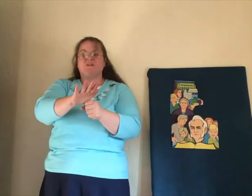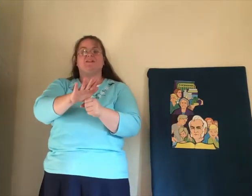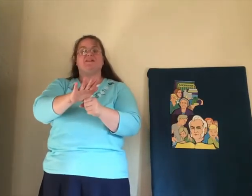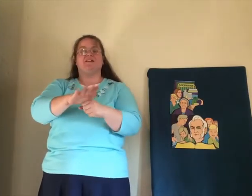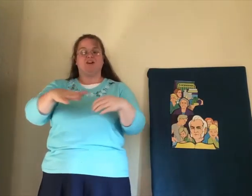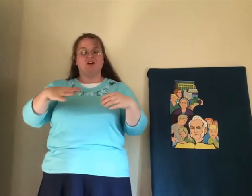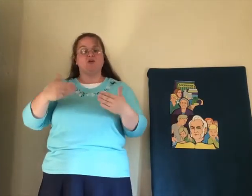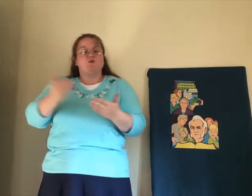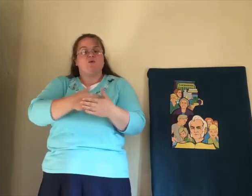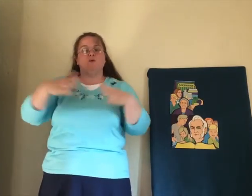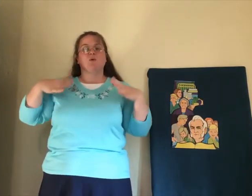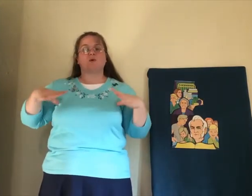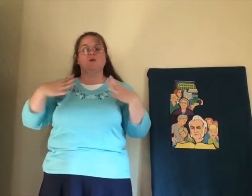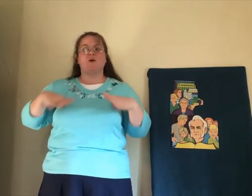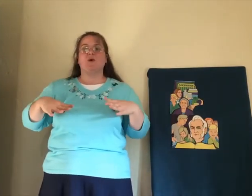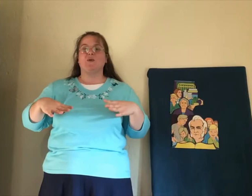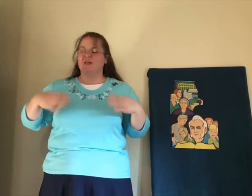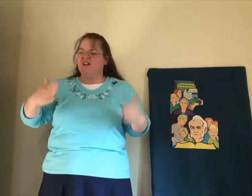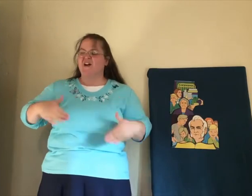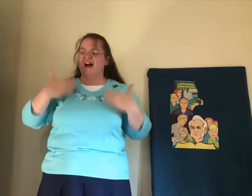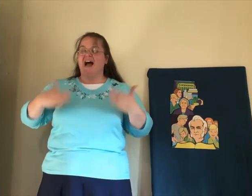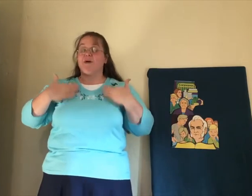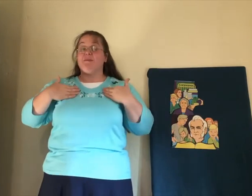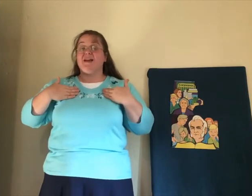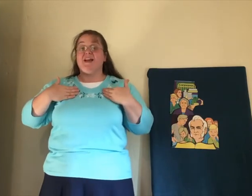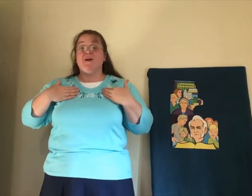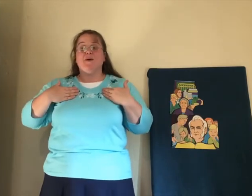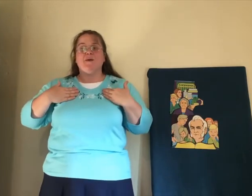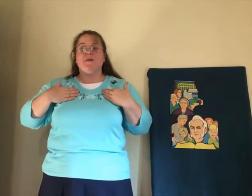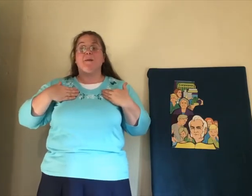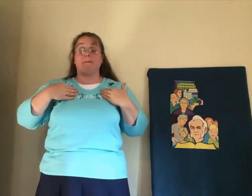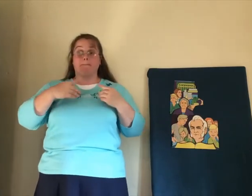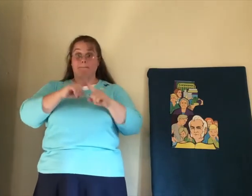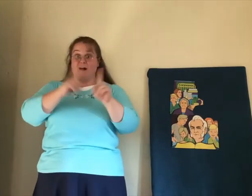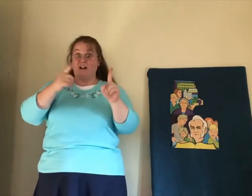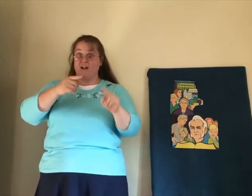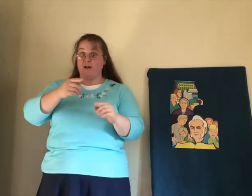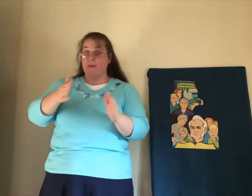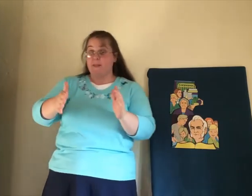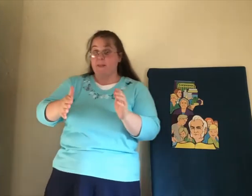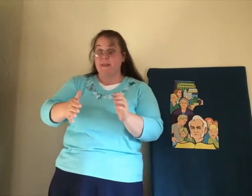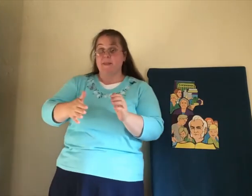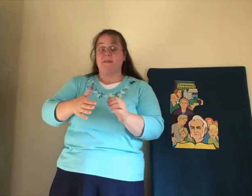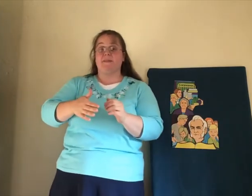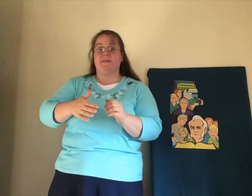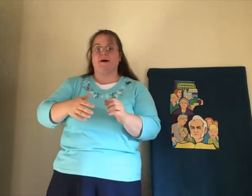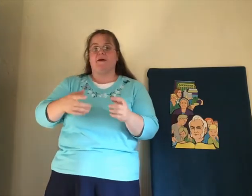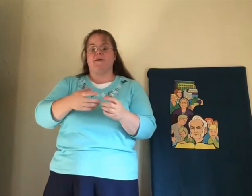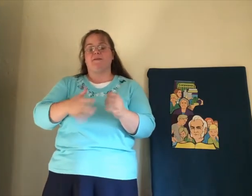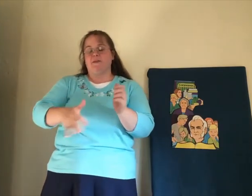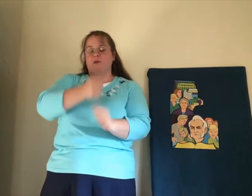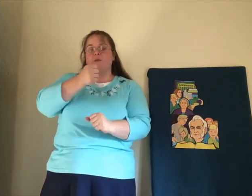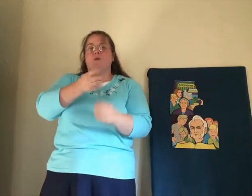Now they had a home, they had enough food, they had new clothes, they were happy.